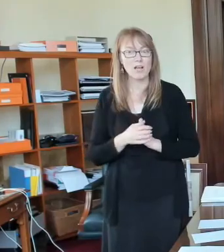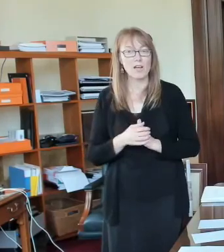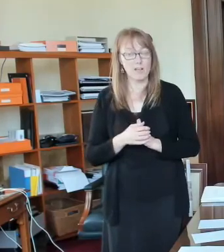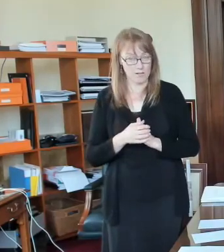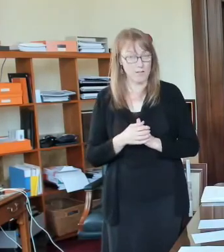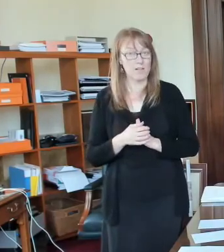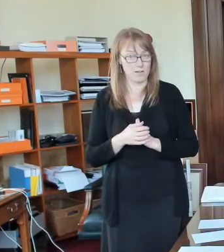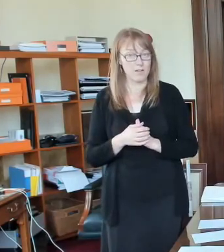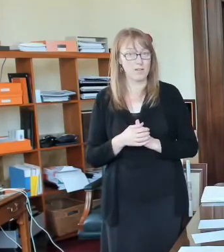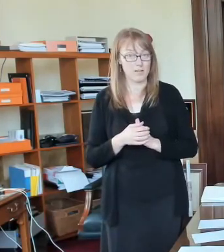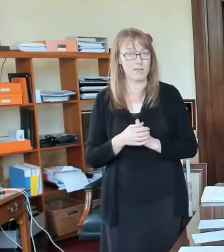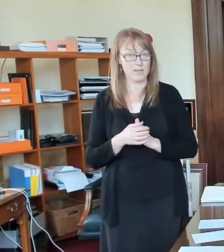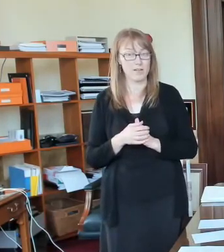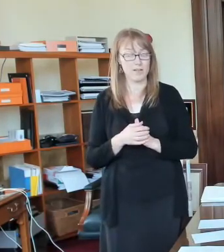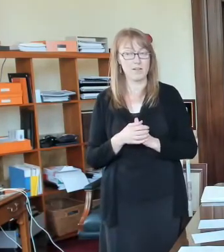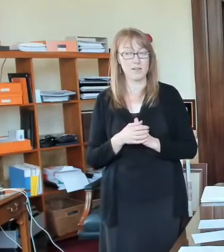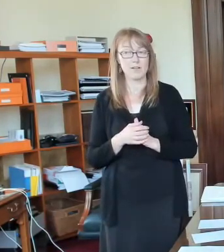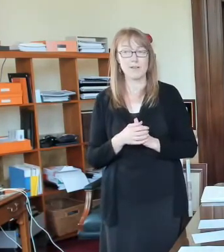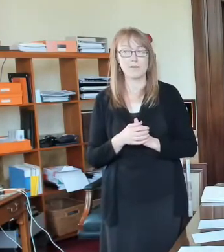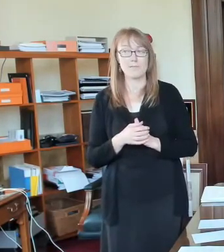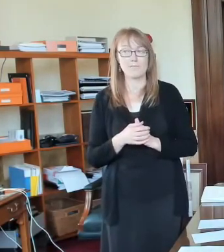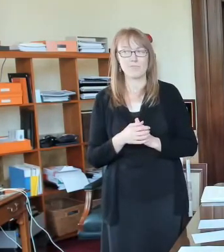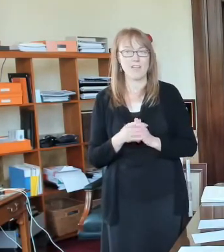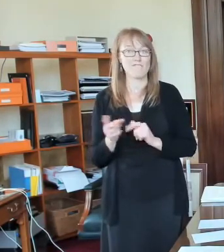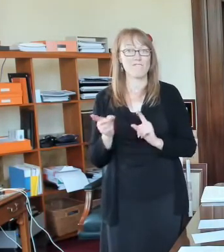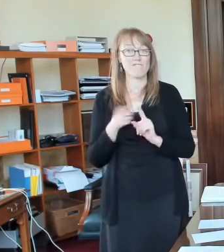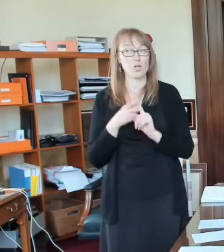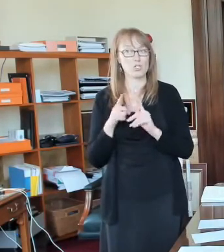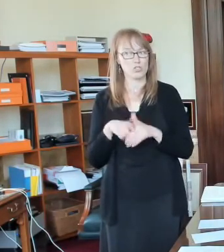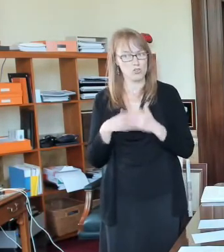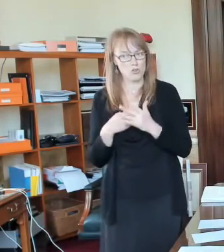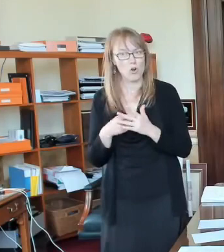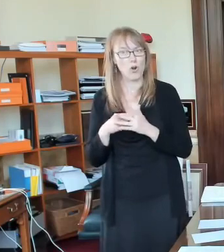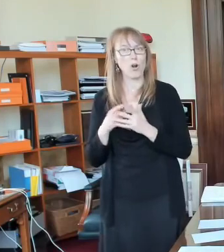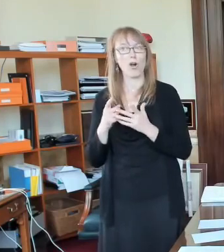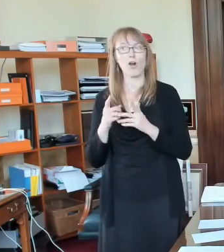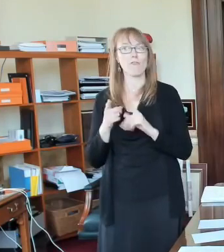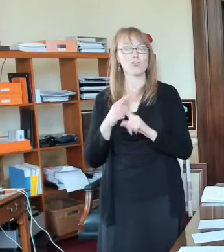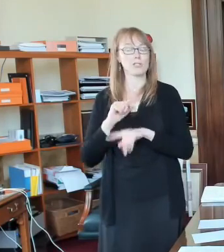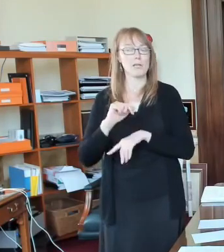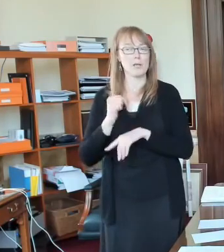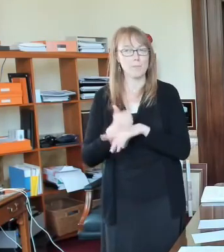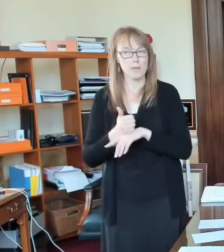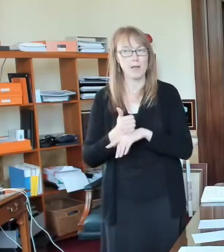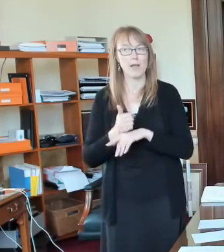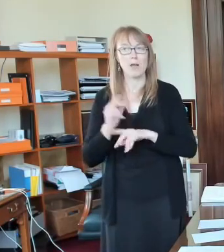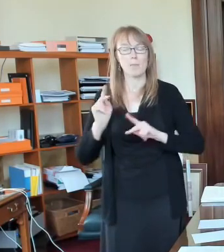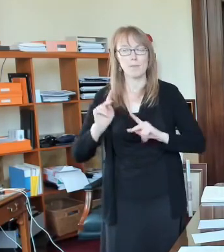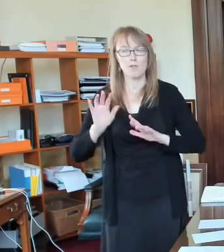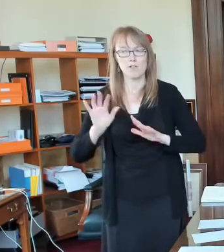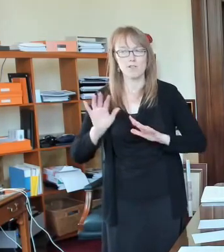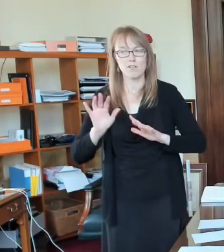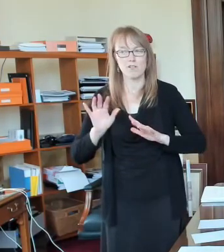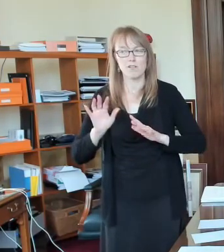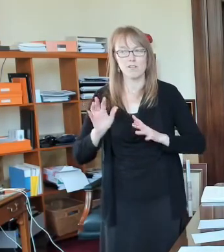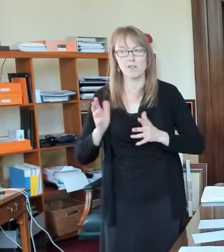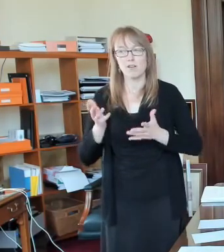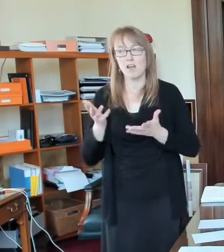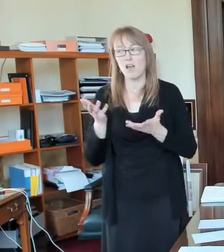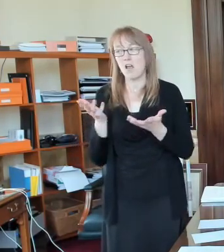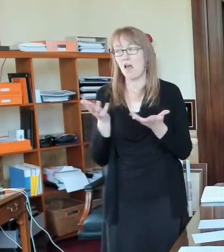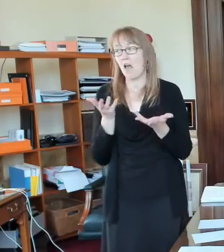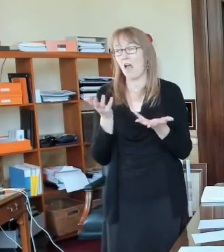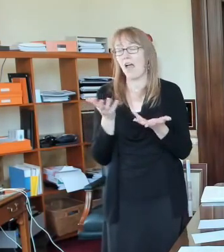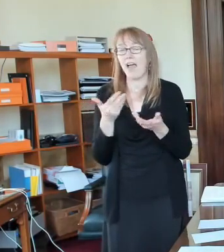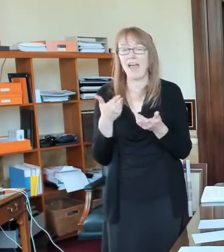And when the smoking ban came into place, it just became, people just didn't do it anymore. There was some